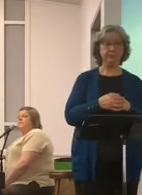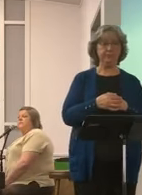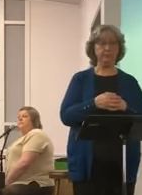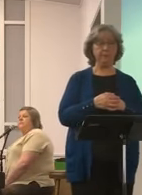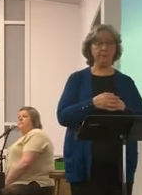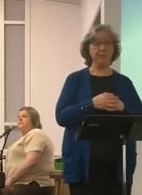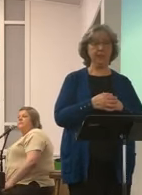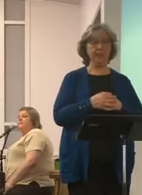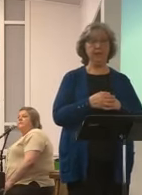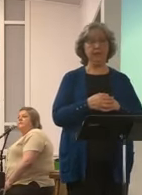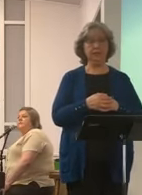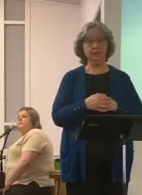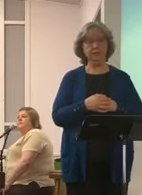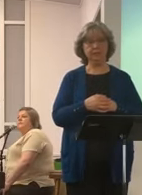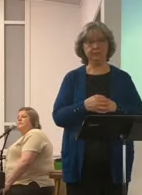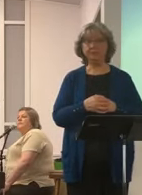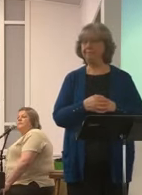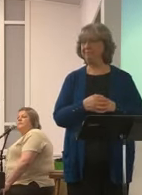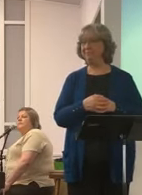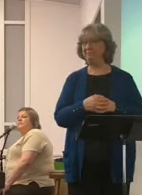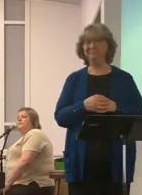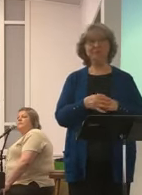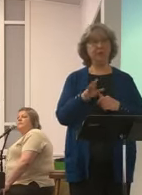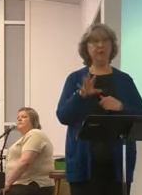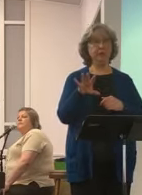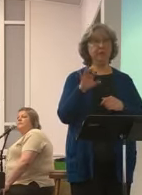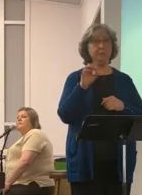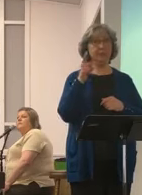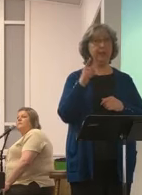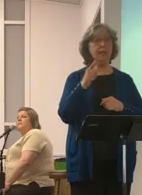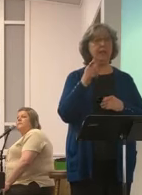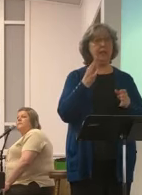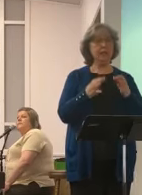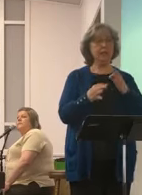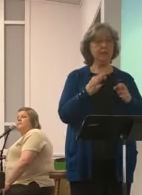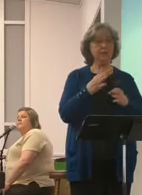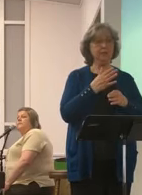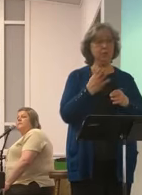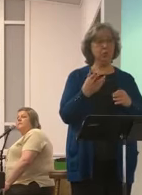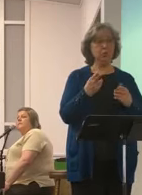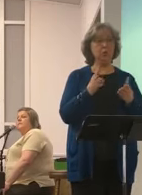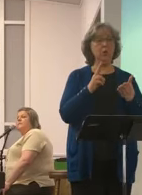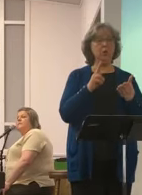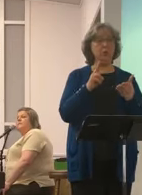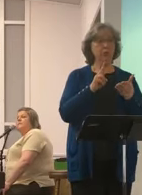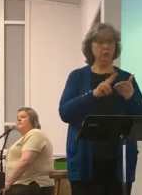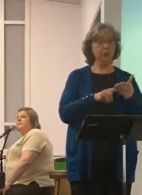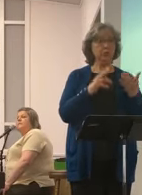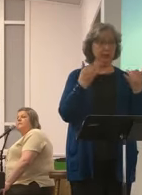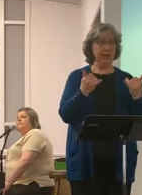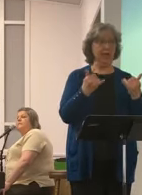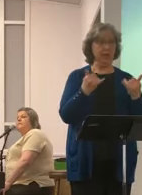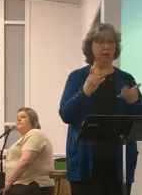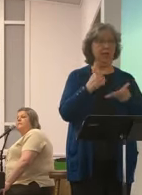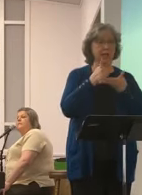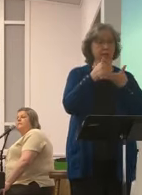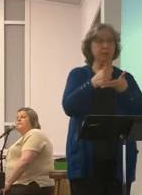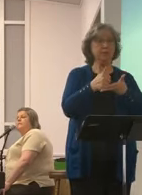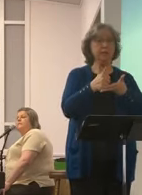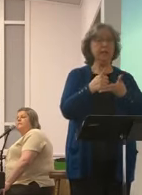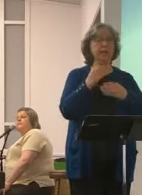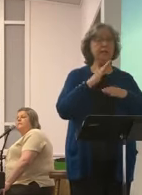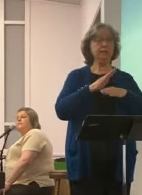order to register them. And so you'll want to pick that up. If you pre-register, this all goes faster. It is on Palm Sunday.